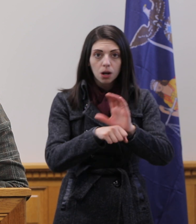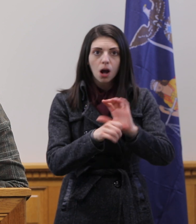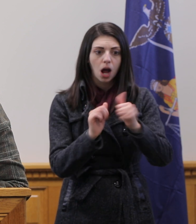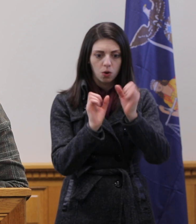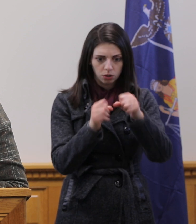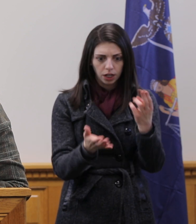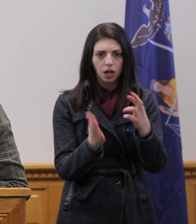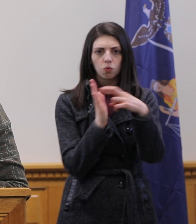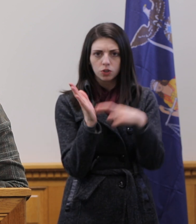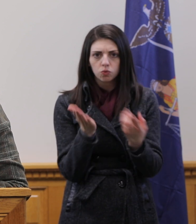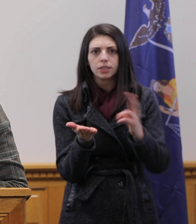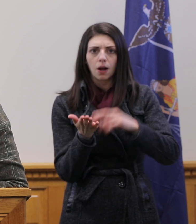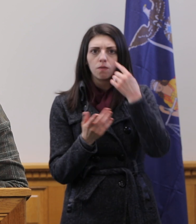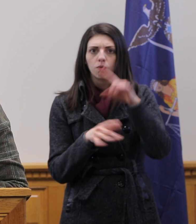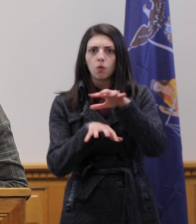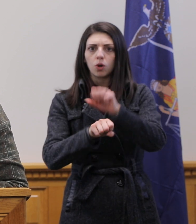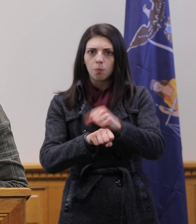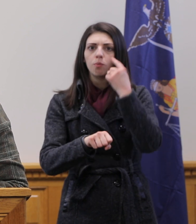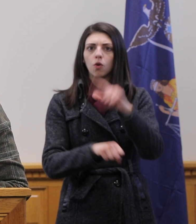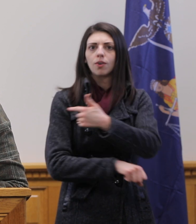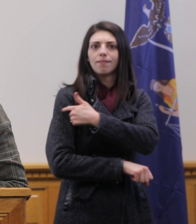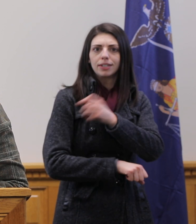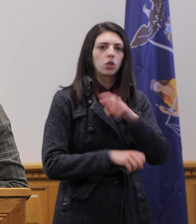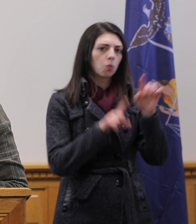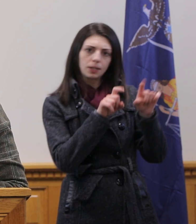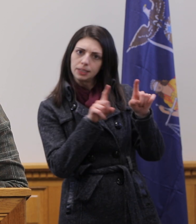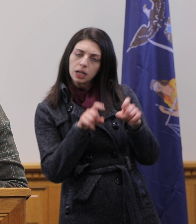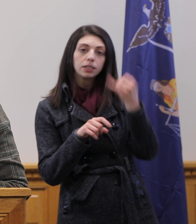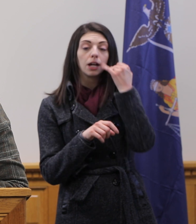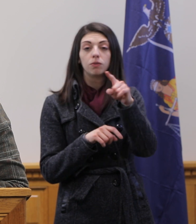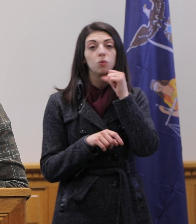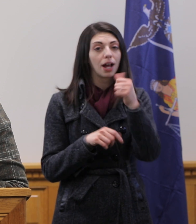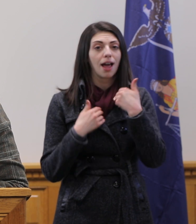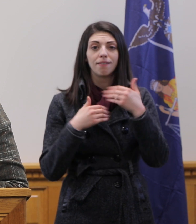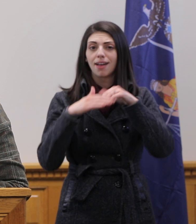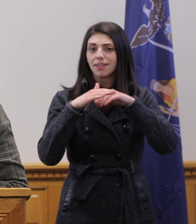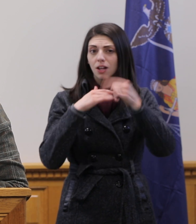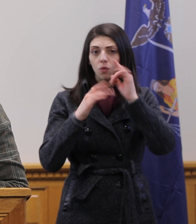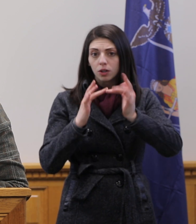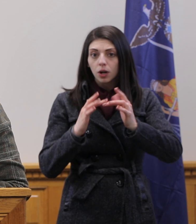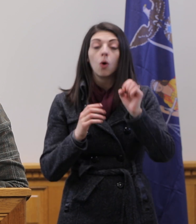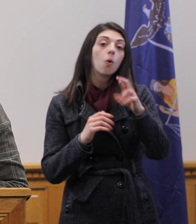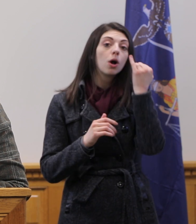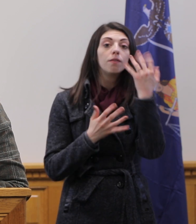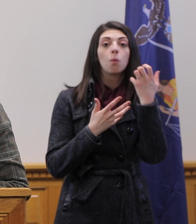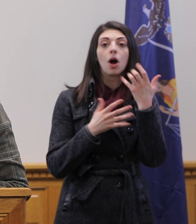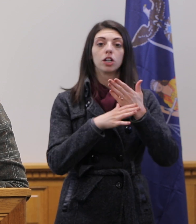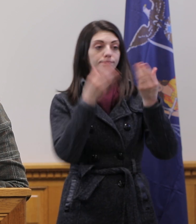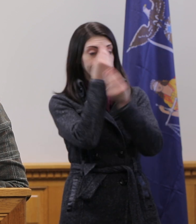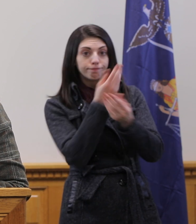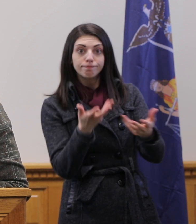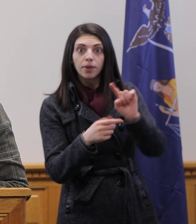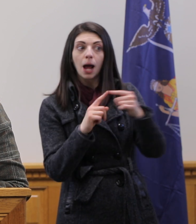for COVID-19 vaccination appointments if you don't have internet access, or to share information on events. We're